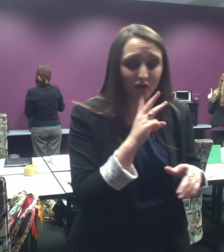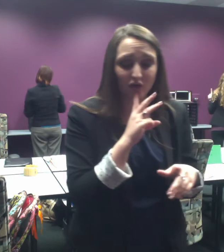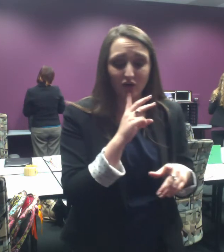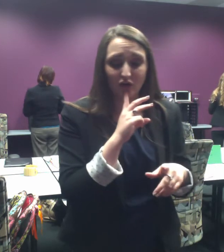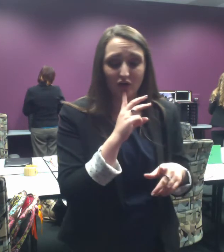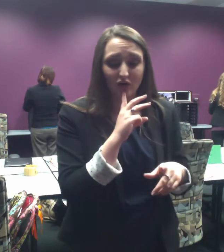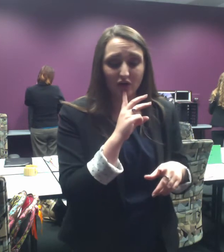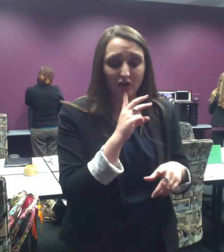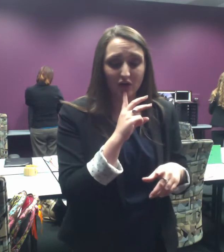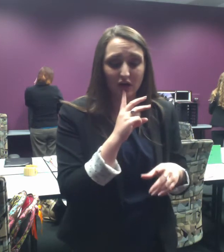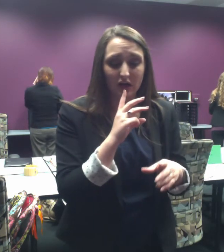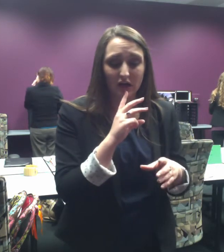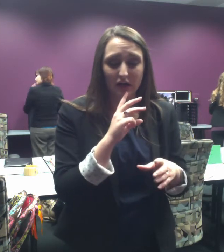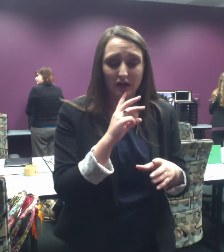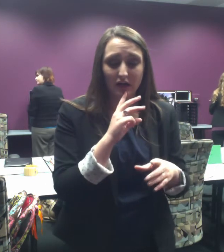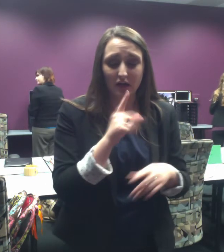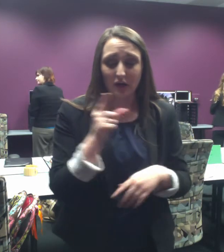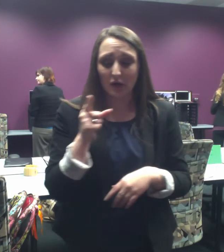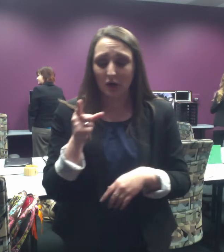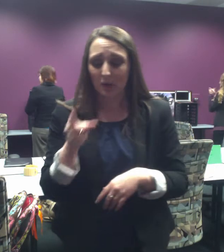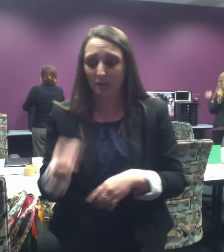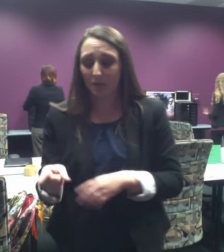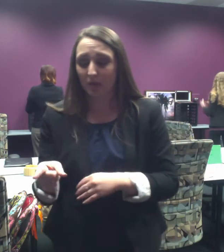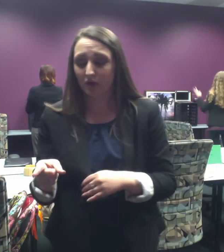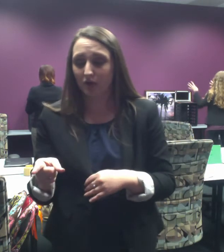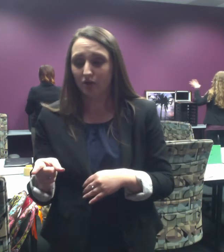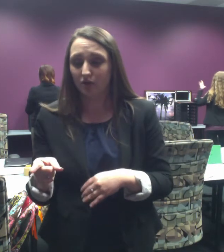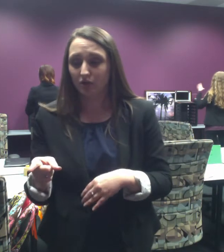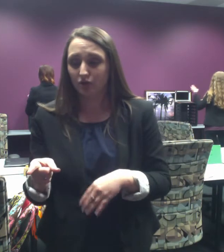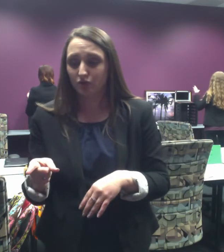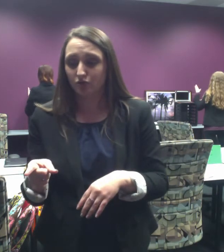when you look at air, this is the property we need to discuss.